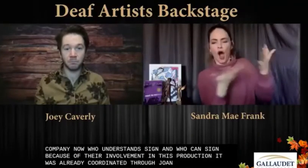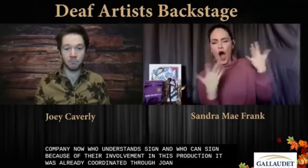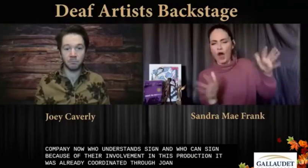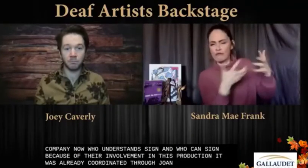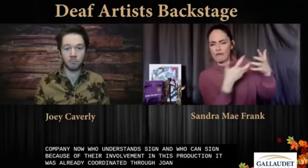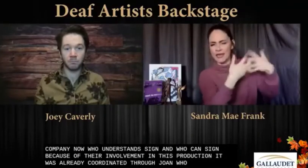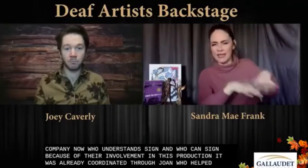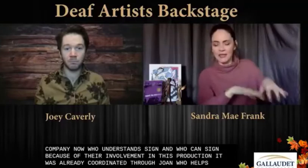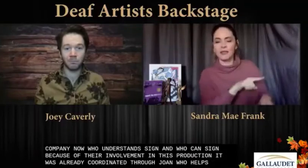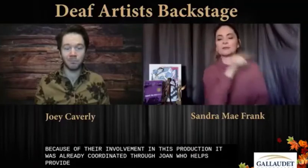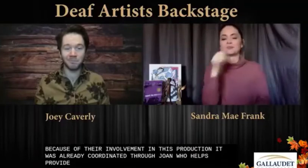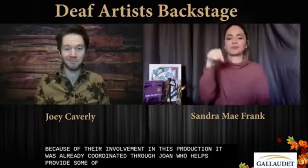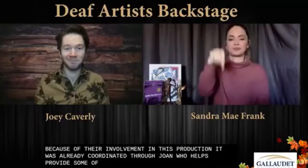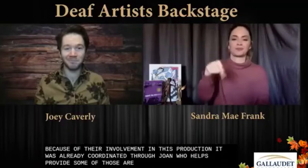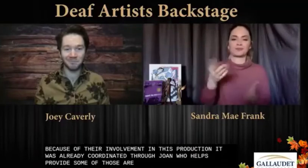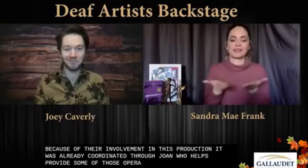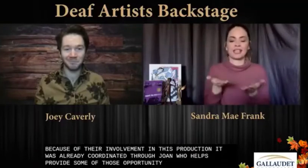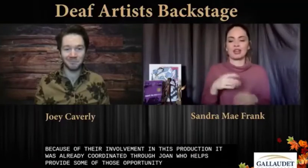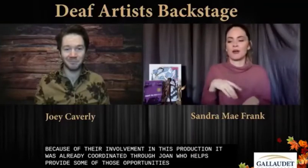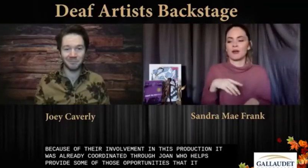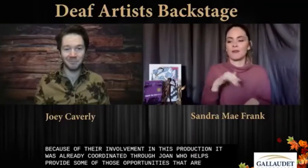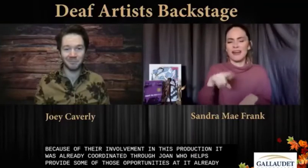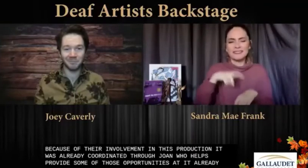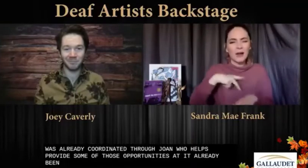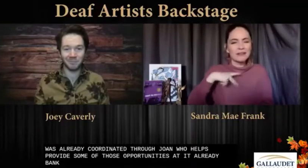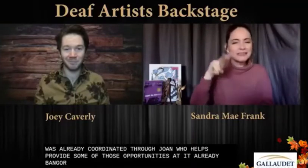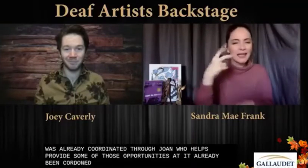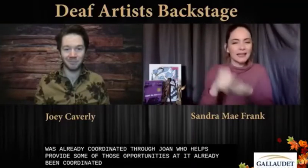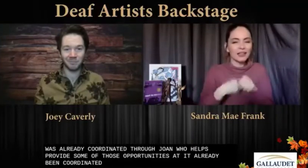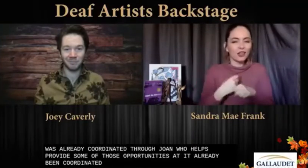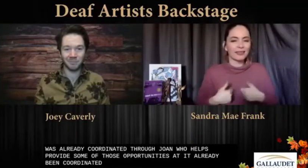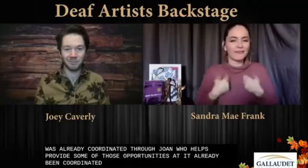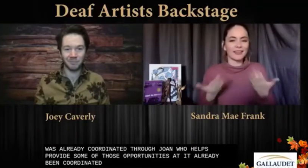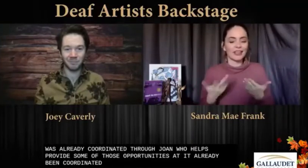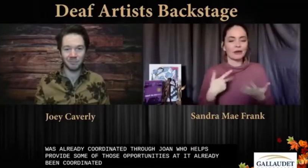who helped provide some of those opportunities that had already been coordinated